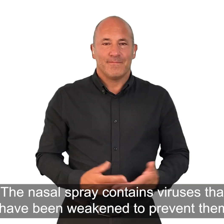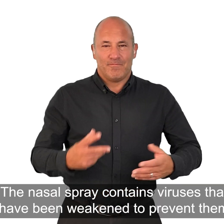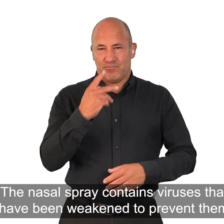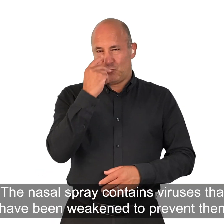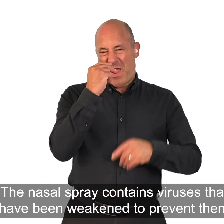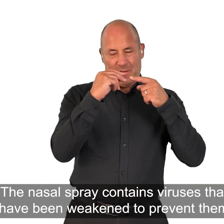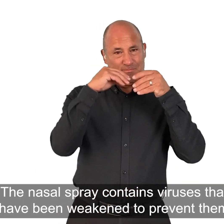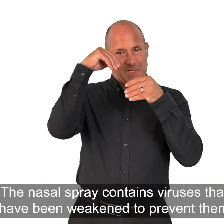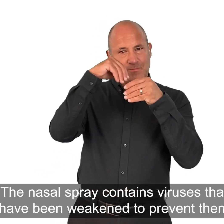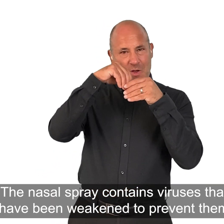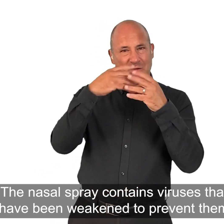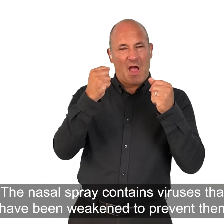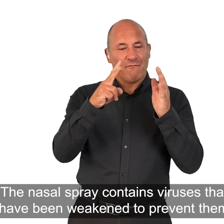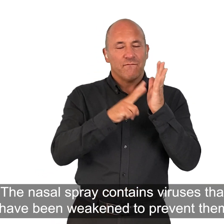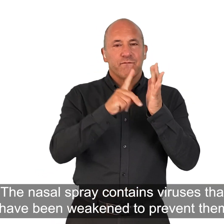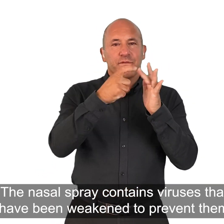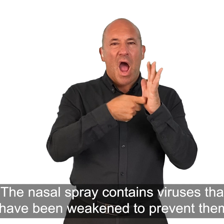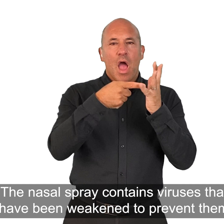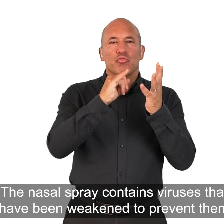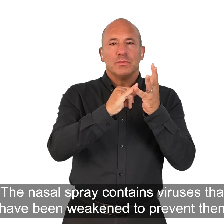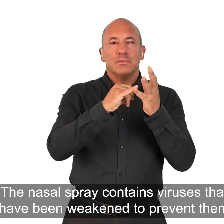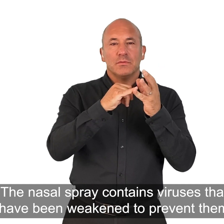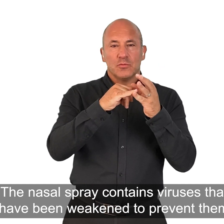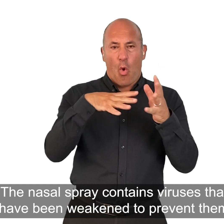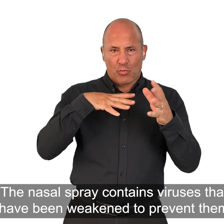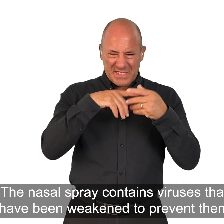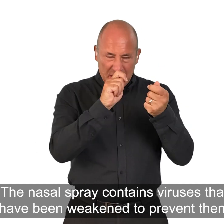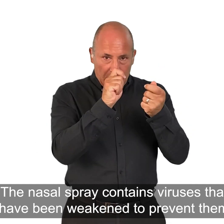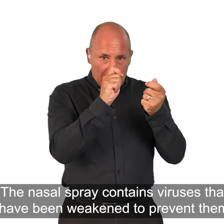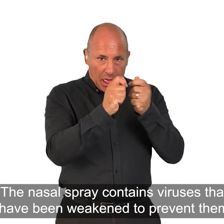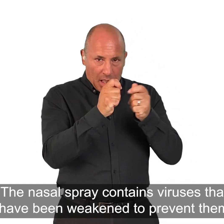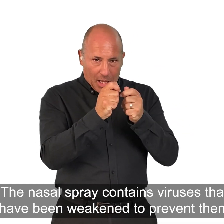The nasal spray contains viruses that have been weakened to prevent them